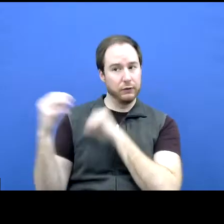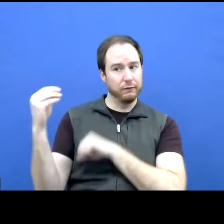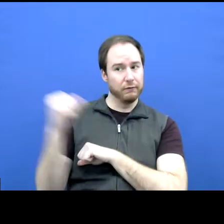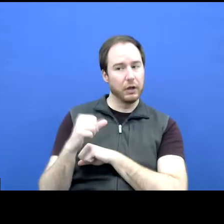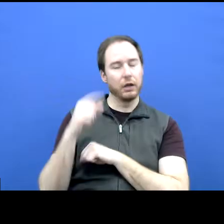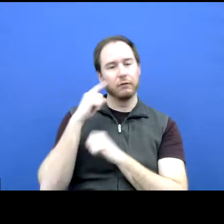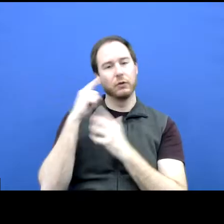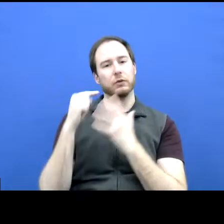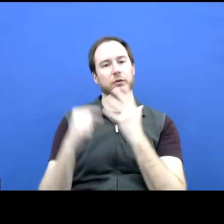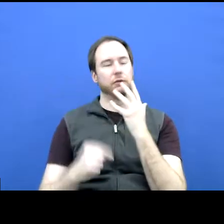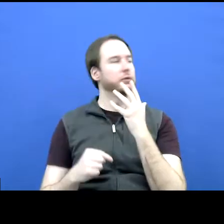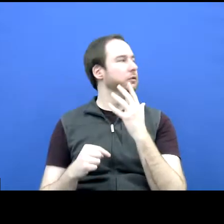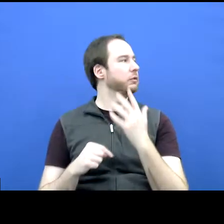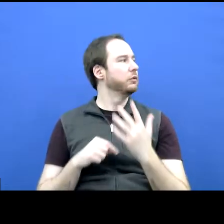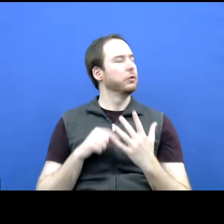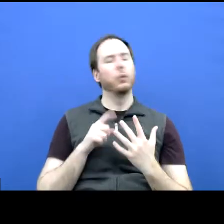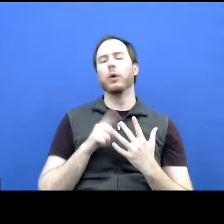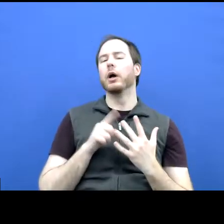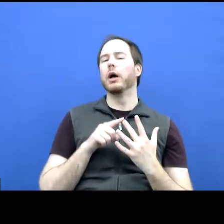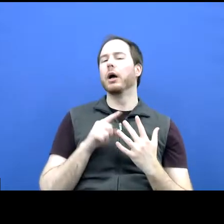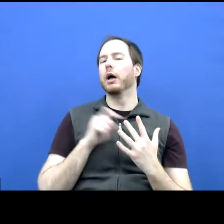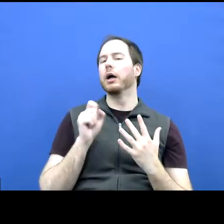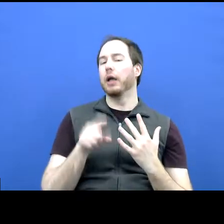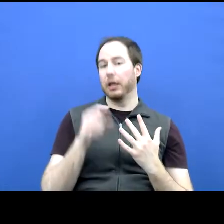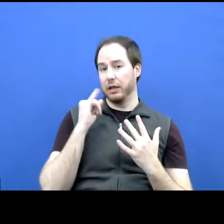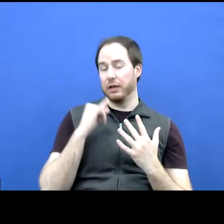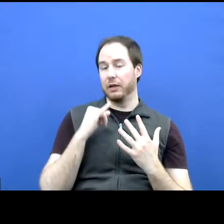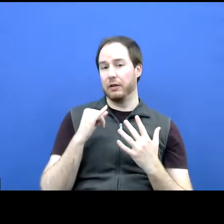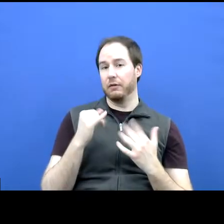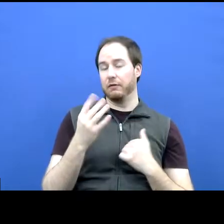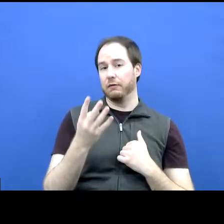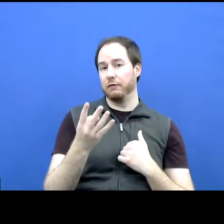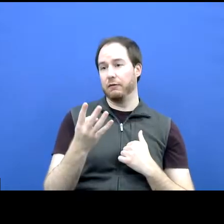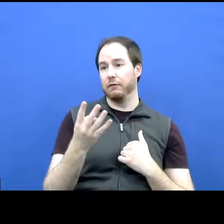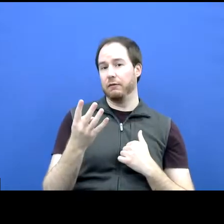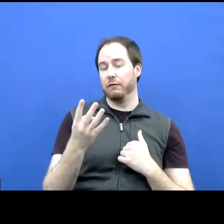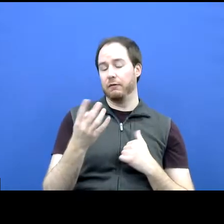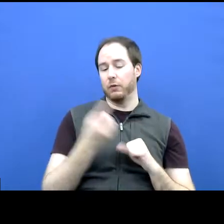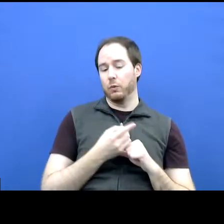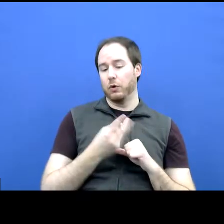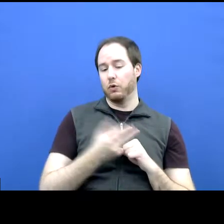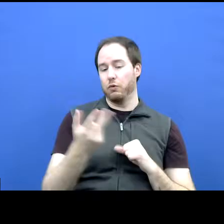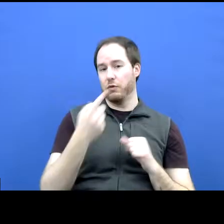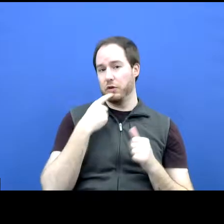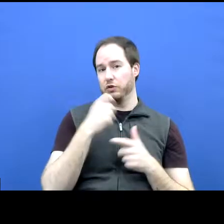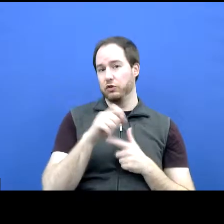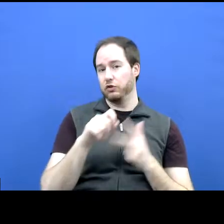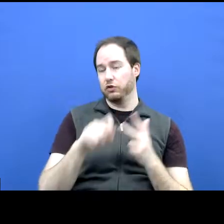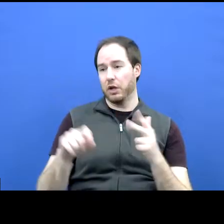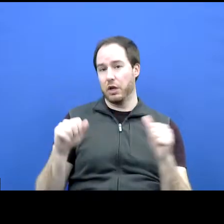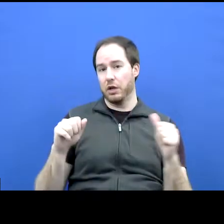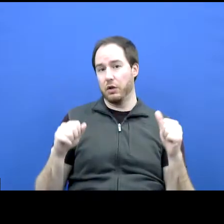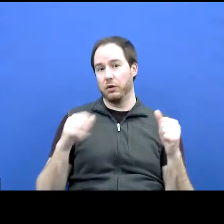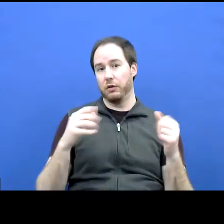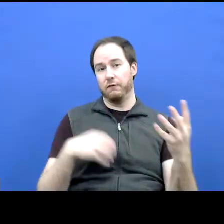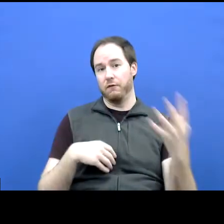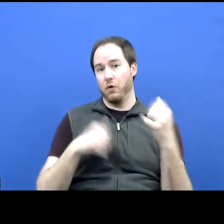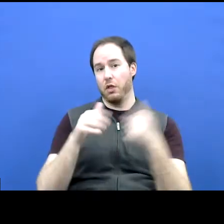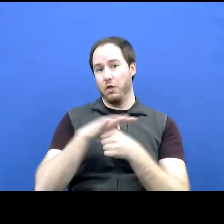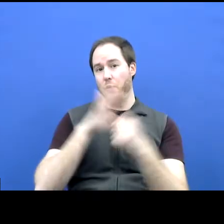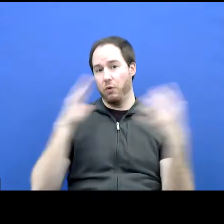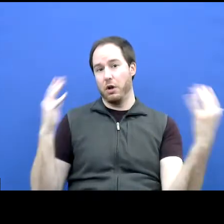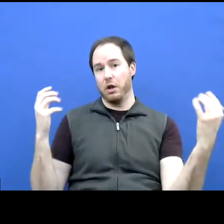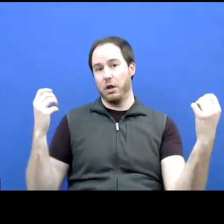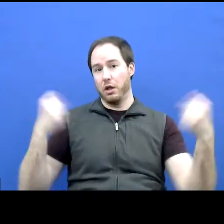other pieces. But in theory, then, if you've got all 3 of those 3 phases are complete, the other locations Yes. that